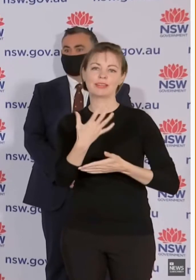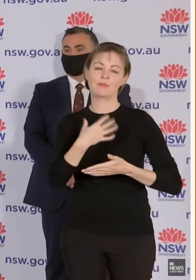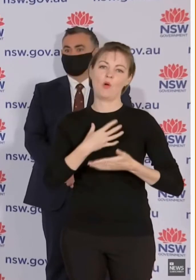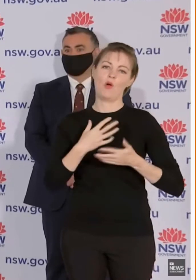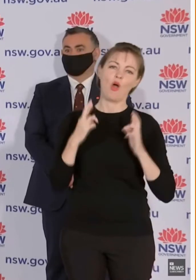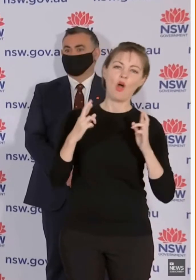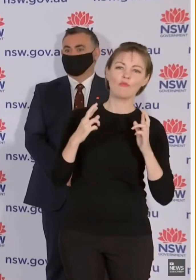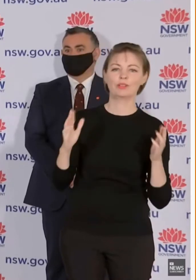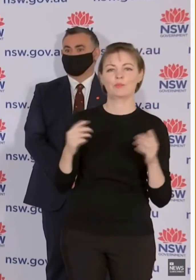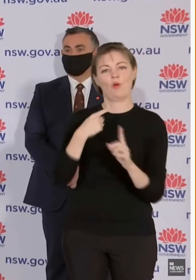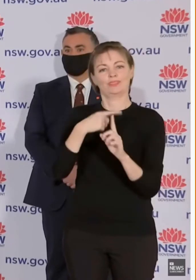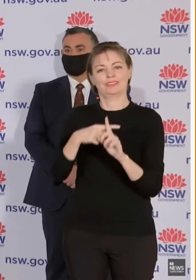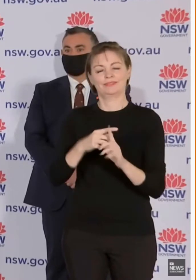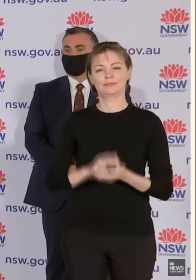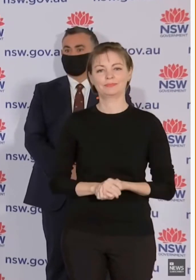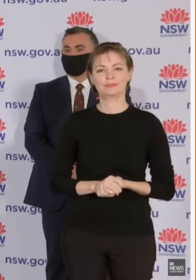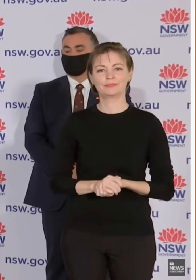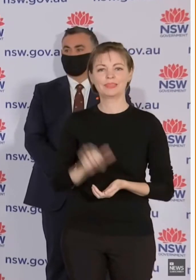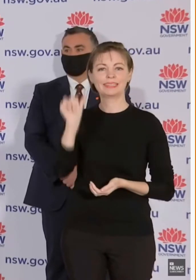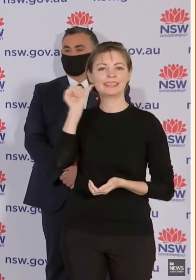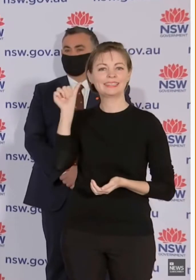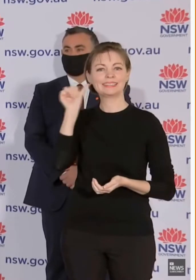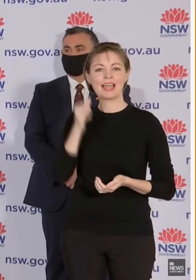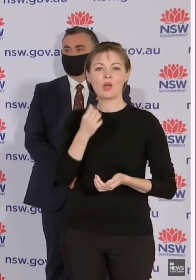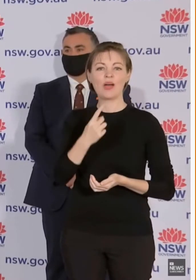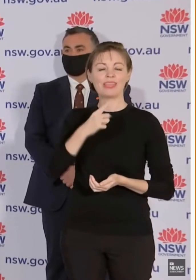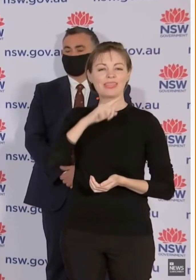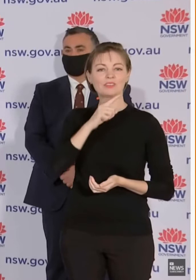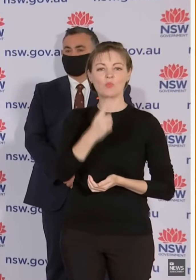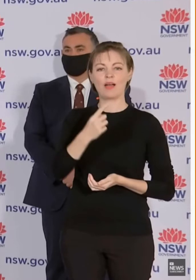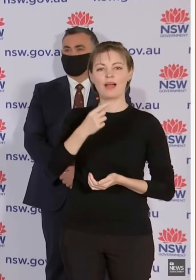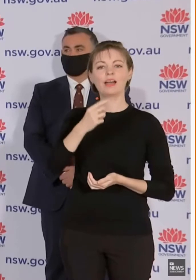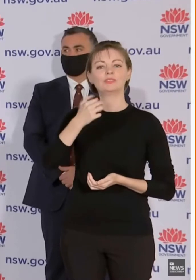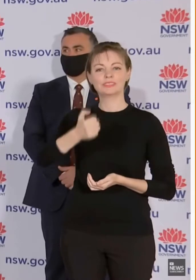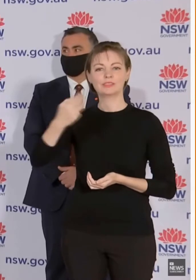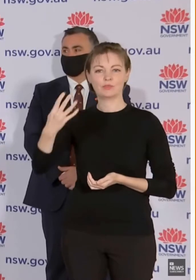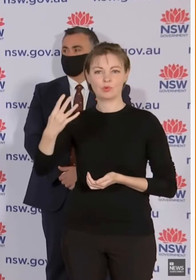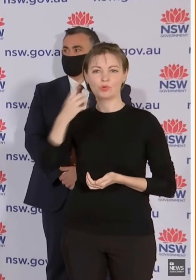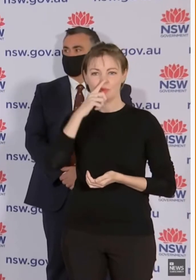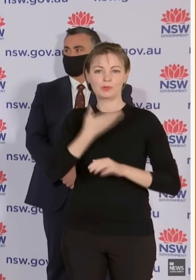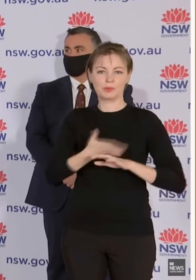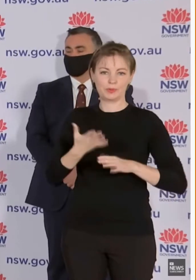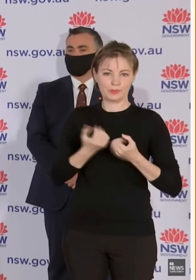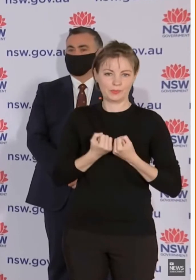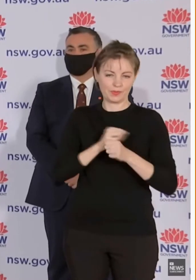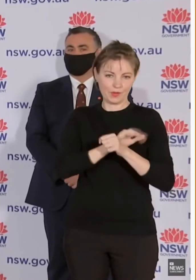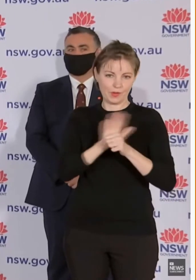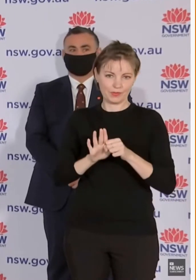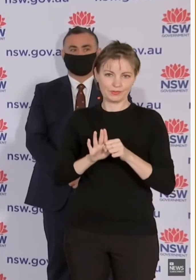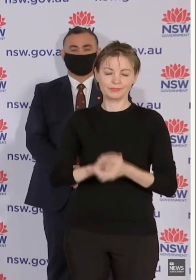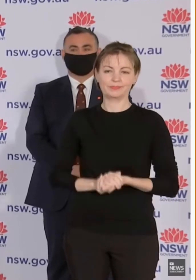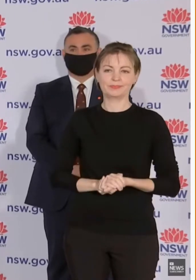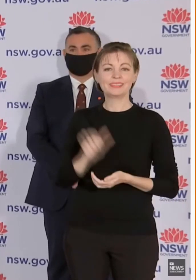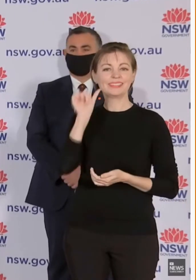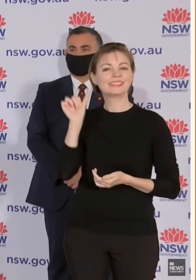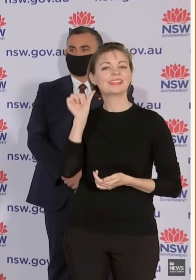vaccination rates up. To 8 p.m. last night, we had 1,164 cases of COVID. 3 people lost their lives, and we extend